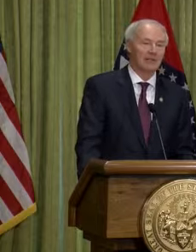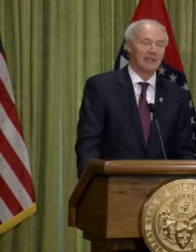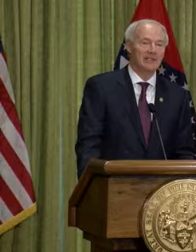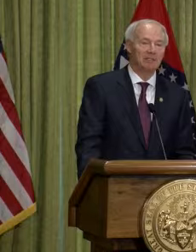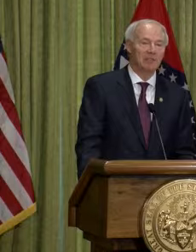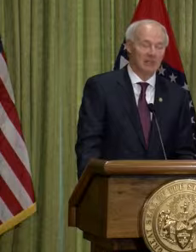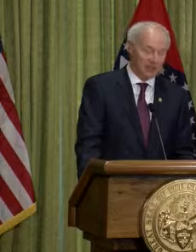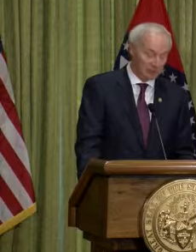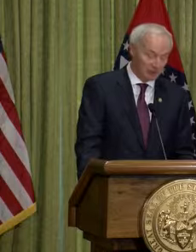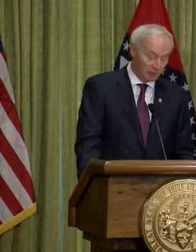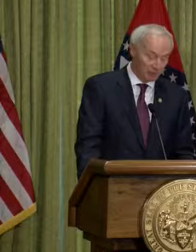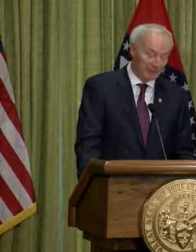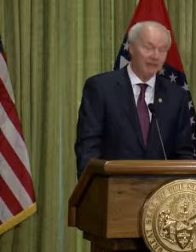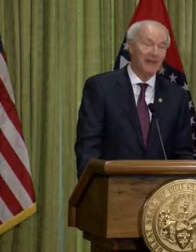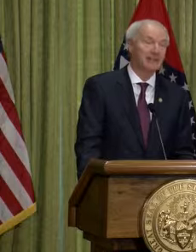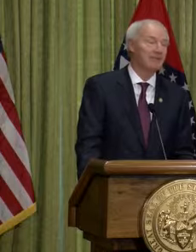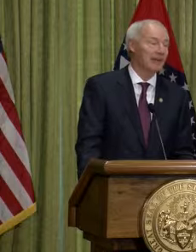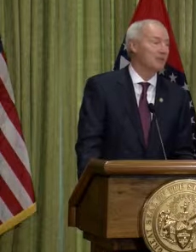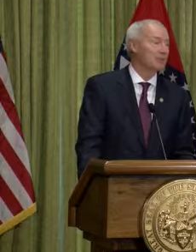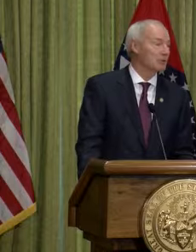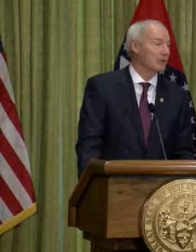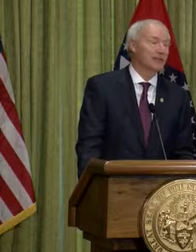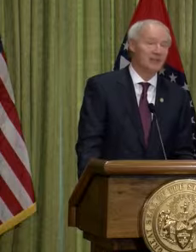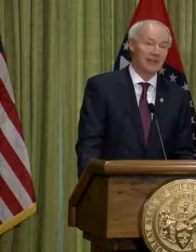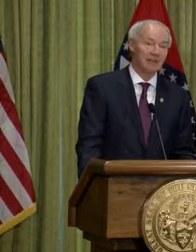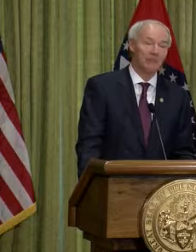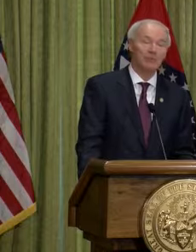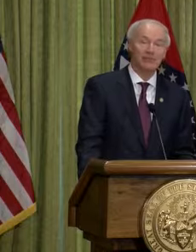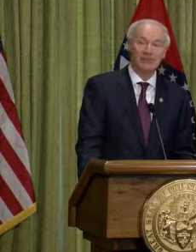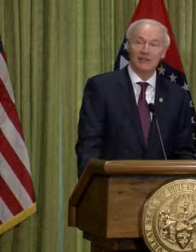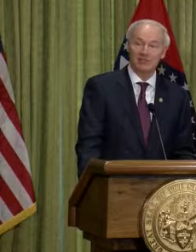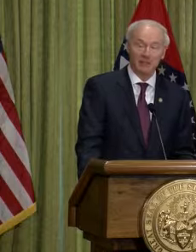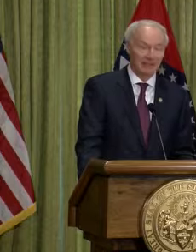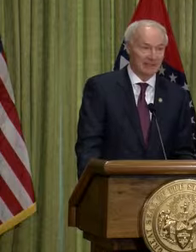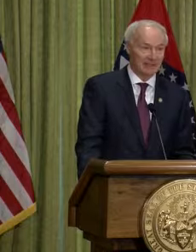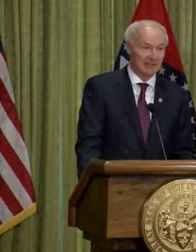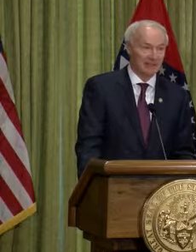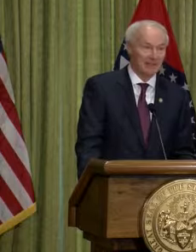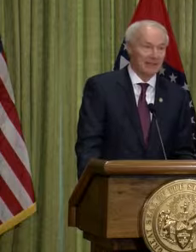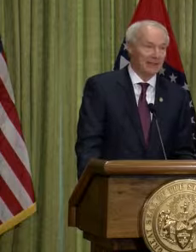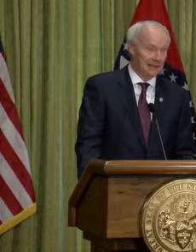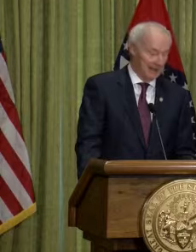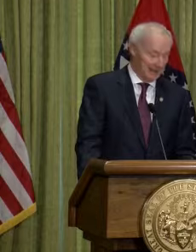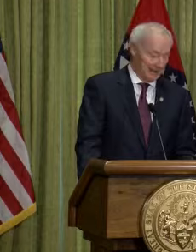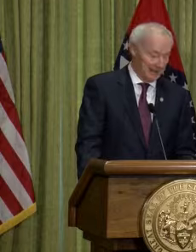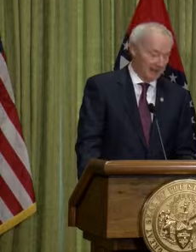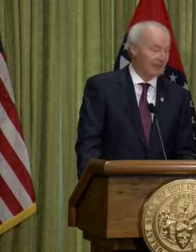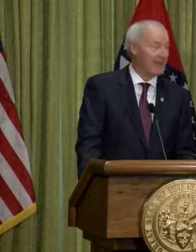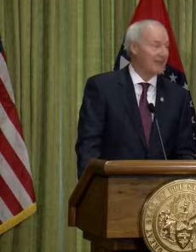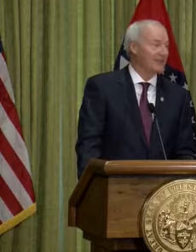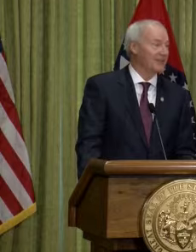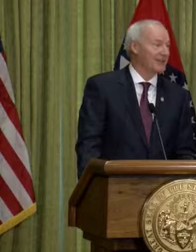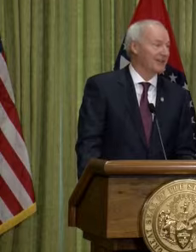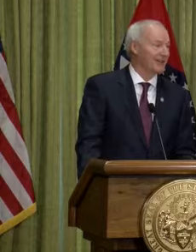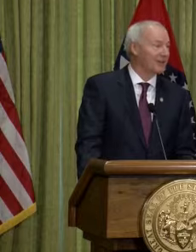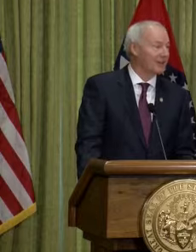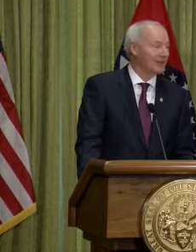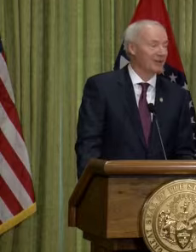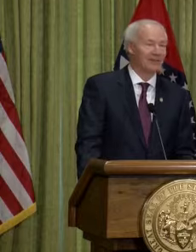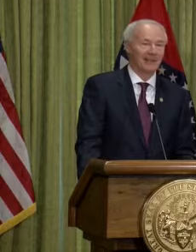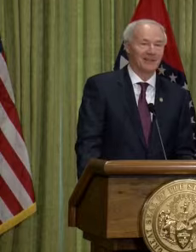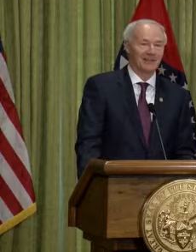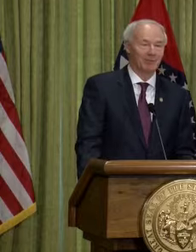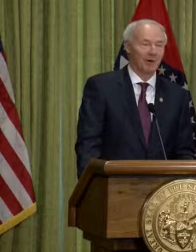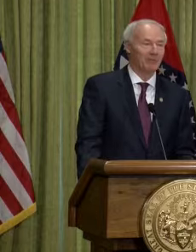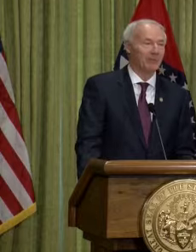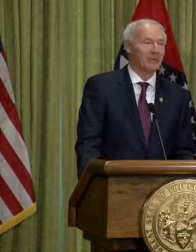restrictions on elective procedures will be effective April 27, which is next Monday. Now, that is